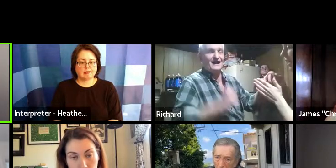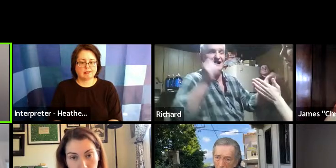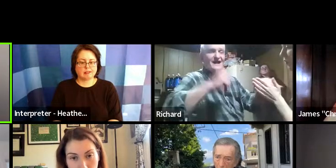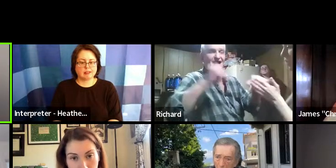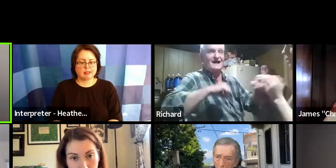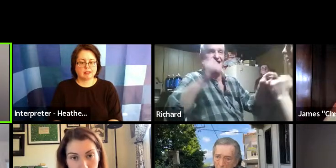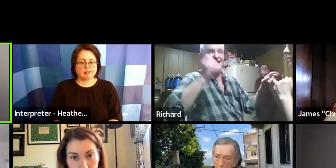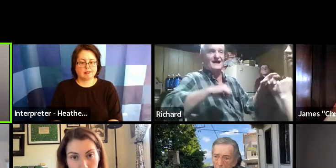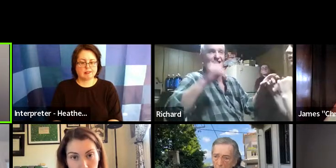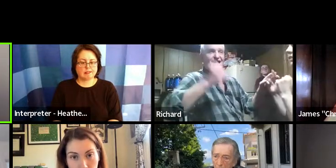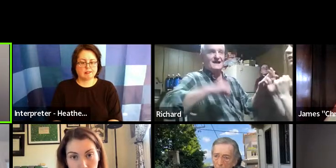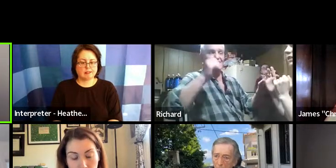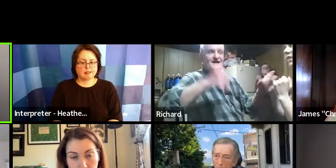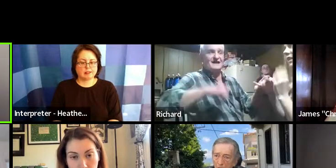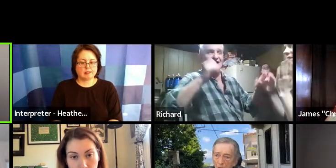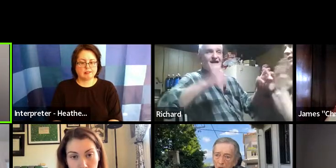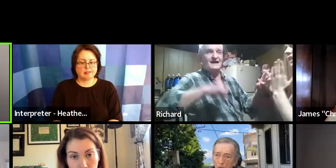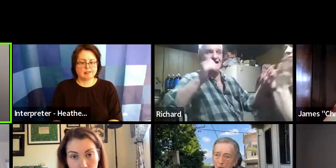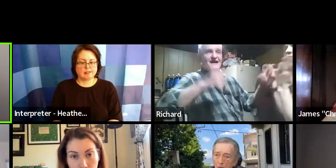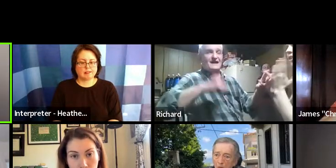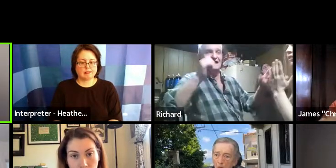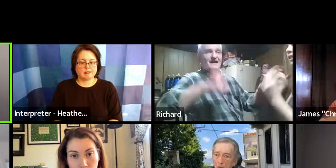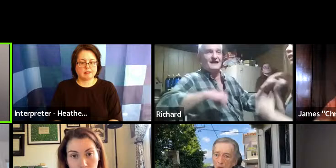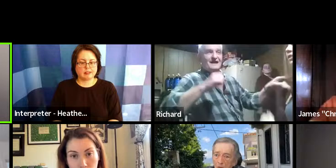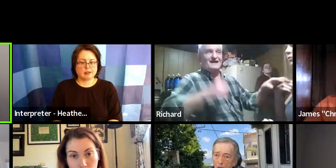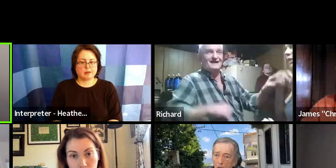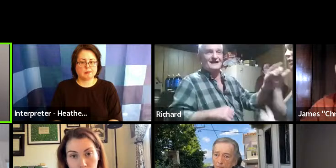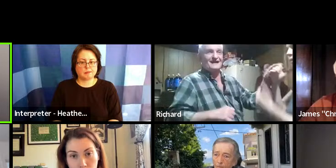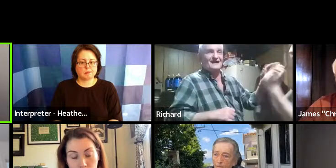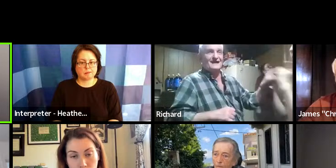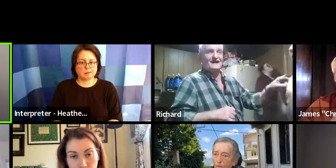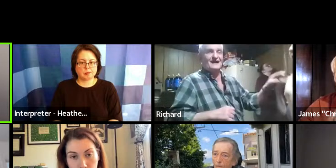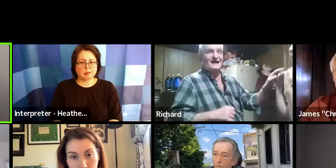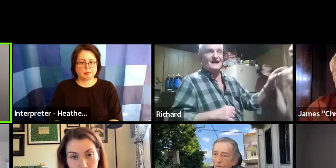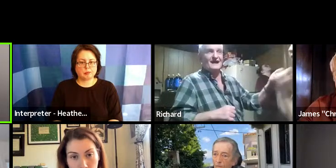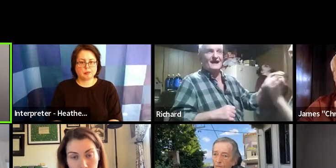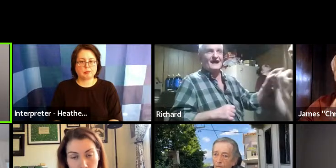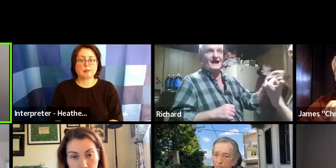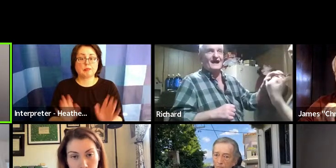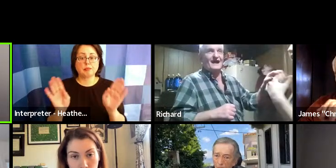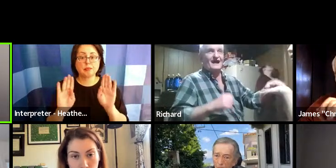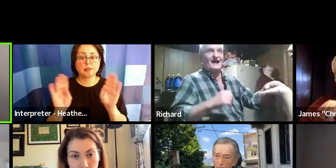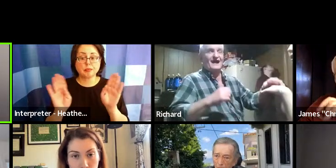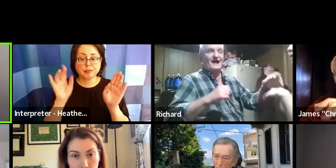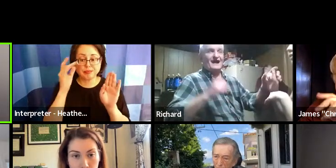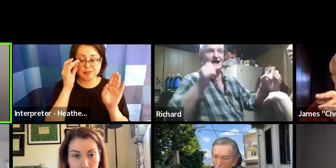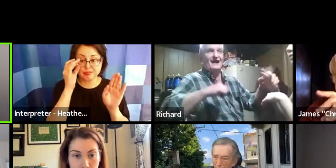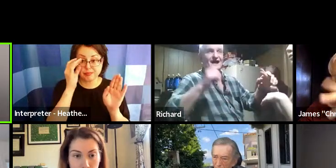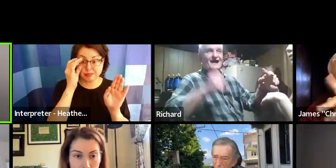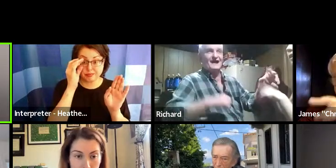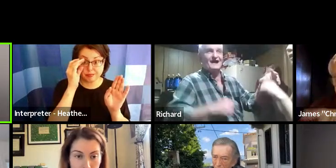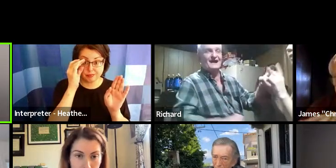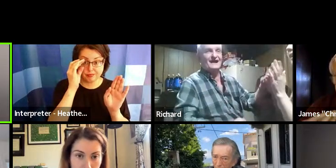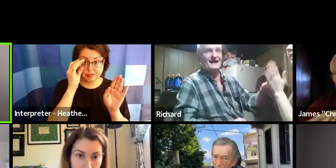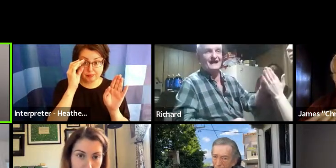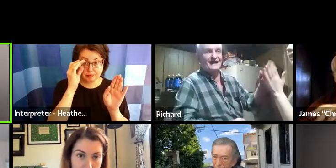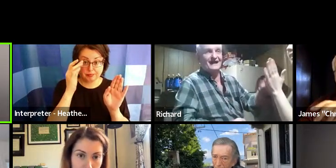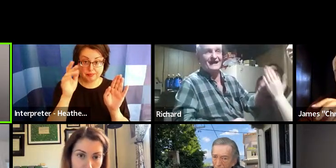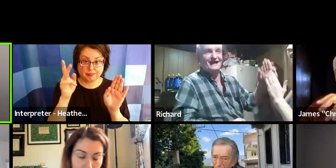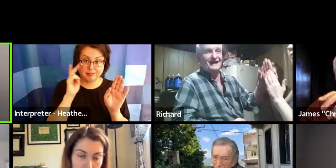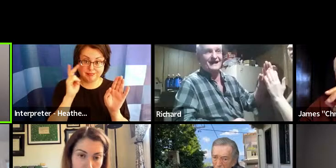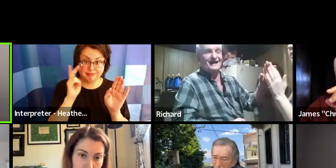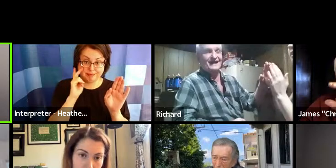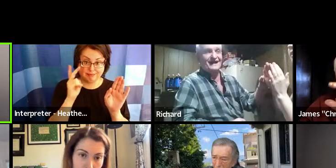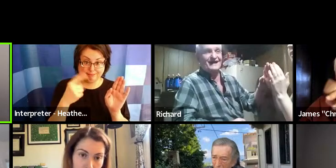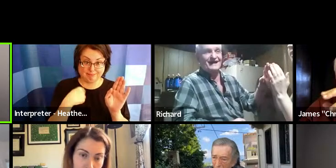That is technology that currently doesn't exist on the scooters, but is being developed, I know,